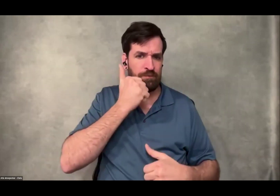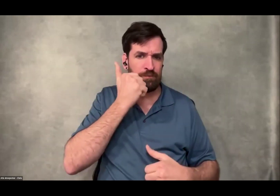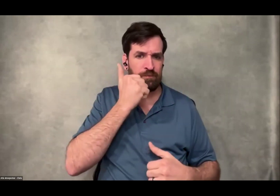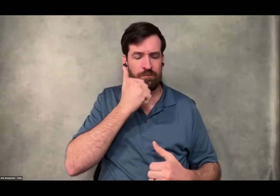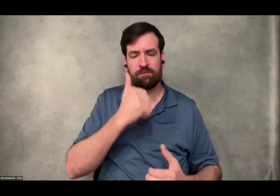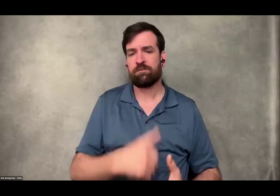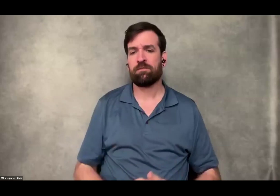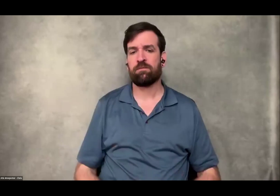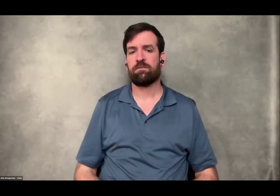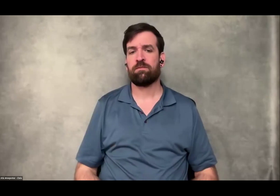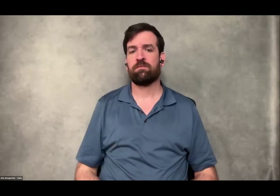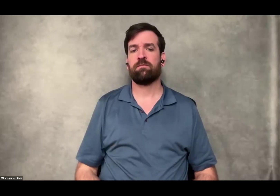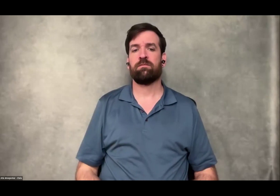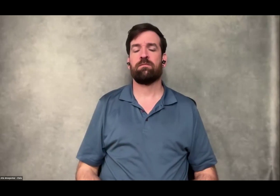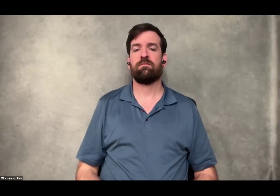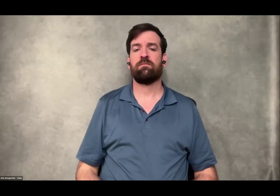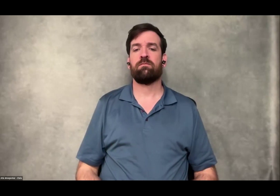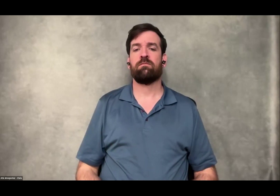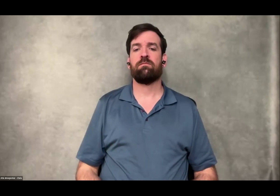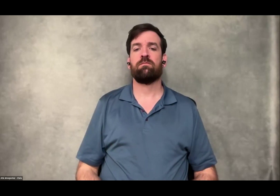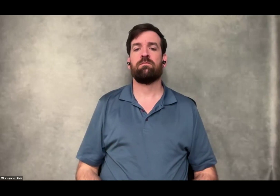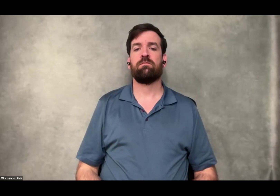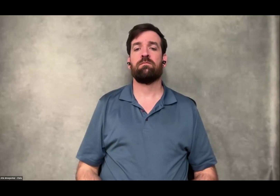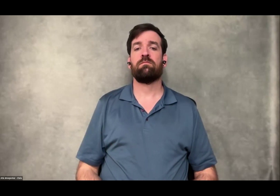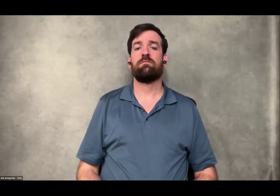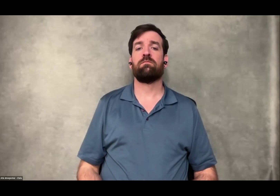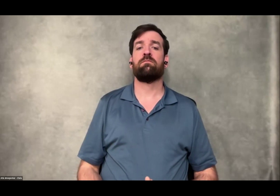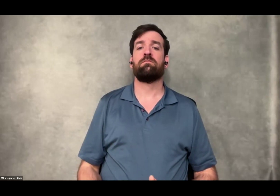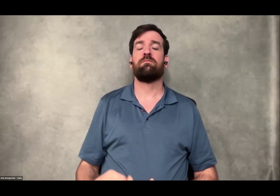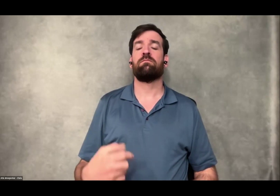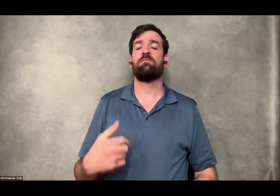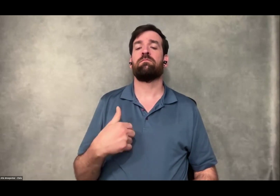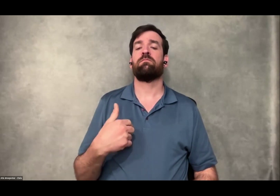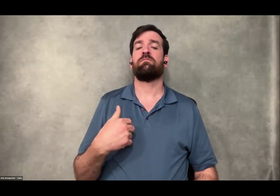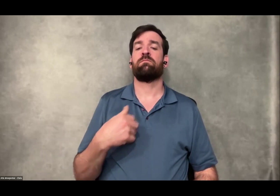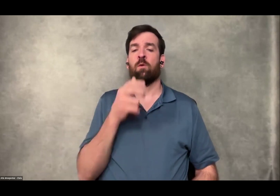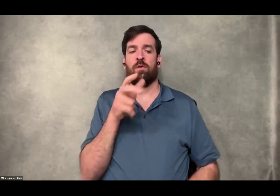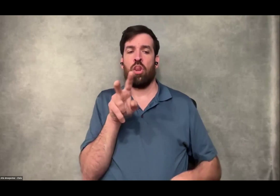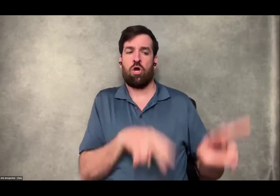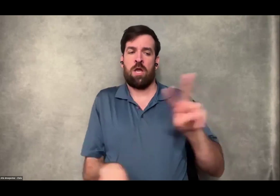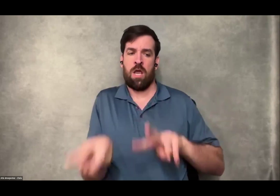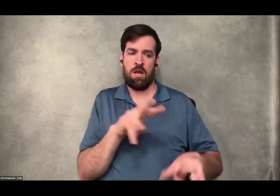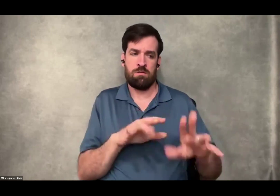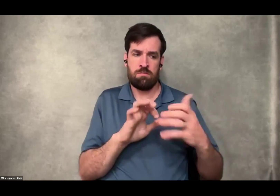right? So I'm going to be looking at how I